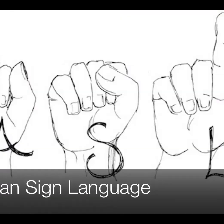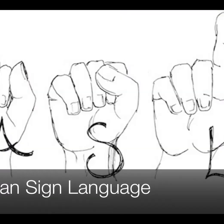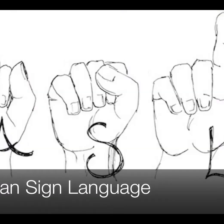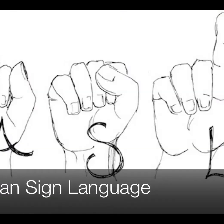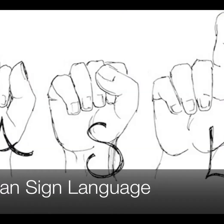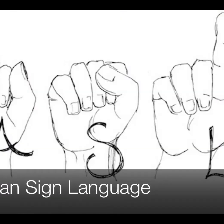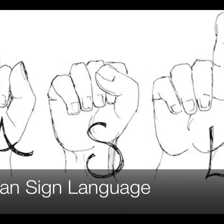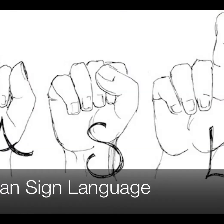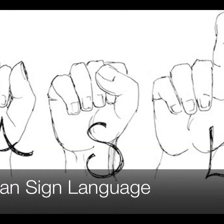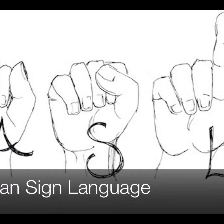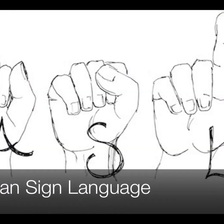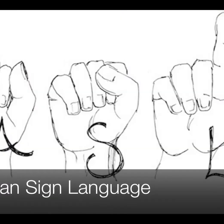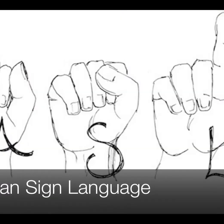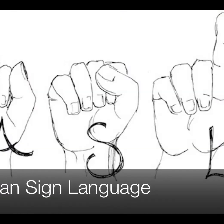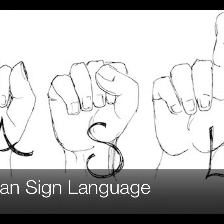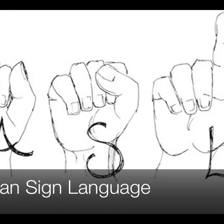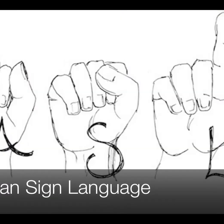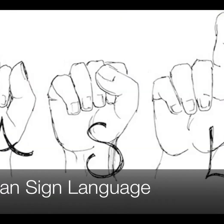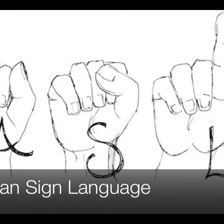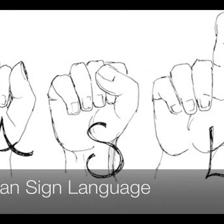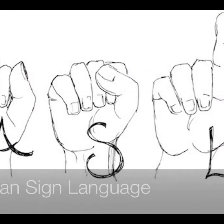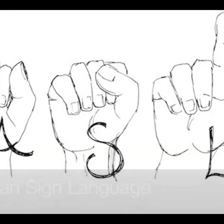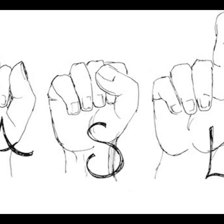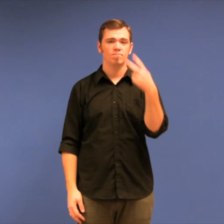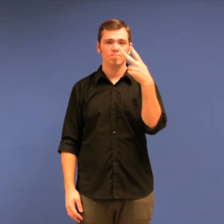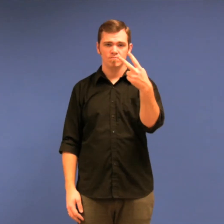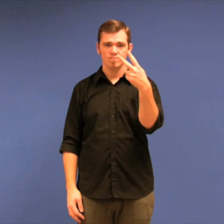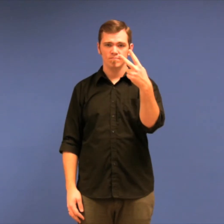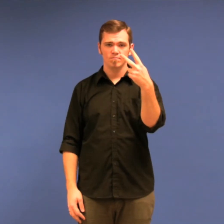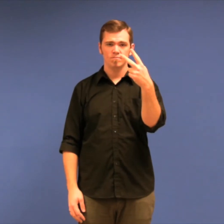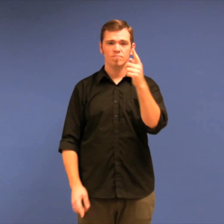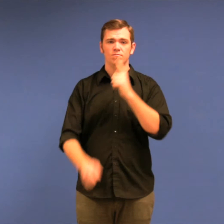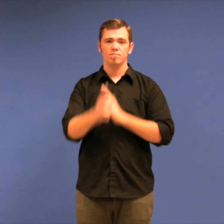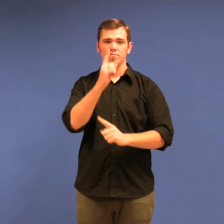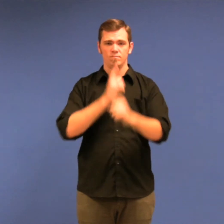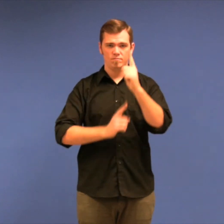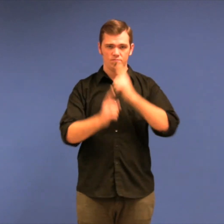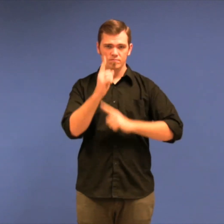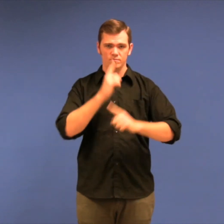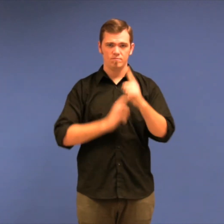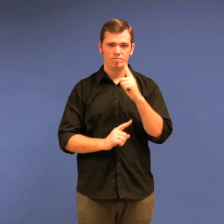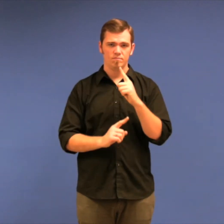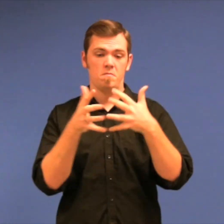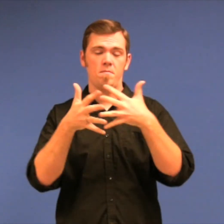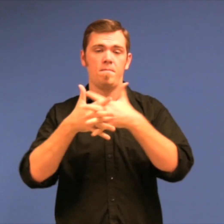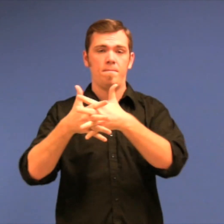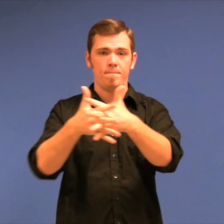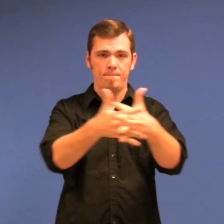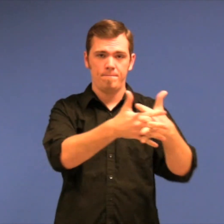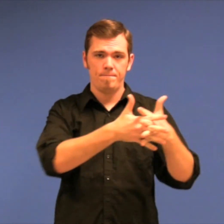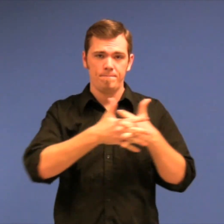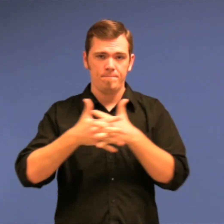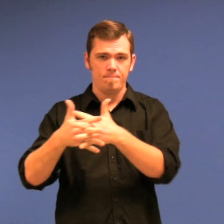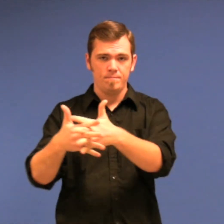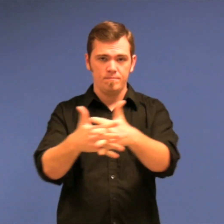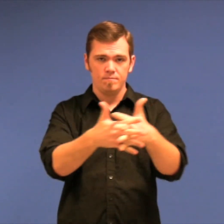All right, now the sign for American Sign Language. There are two ways to sign American Sign Language. There's the long way, and you're saying American